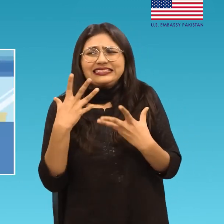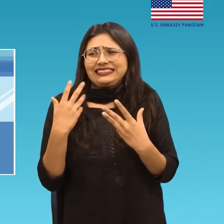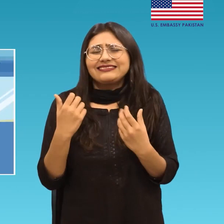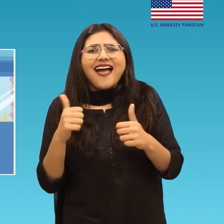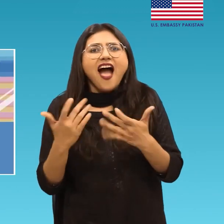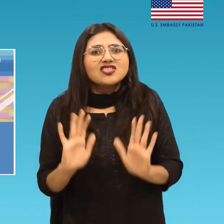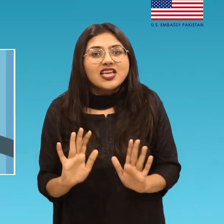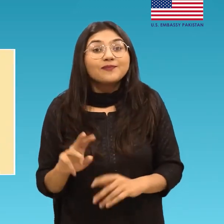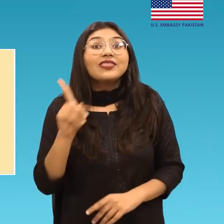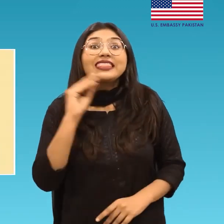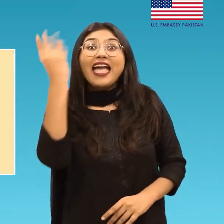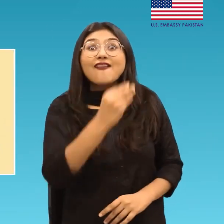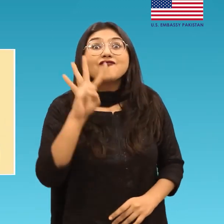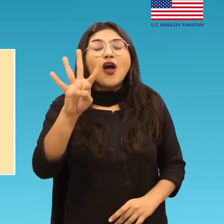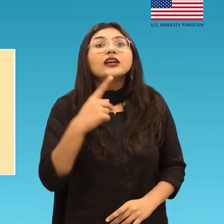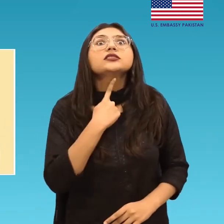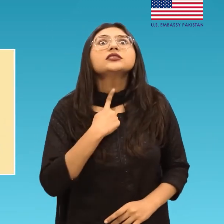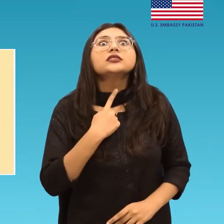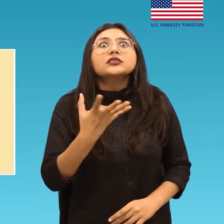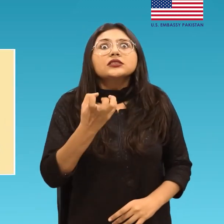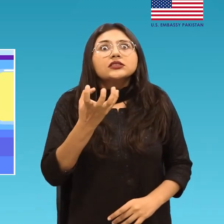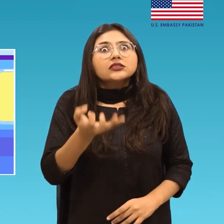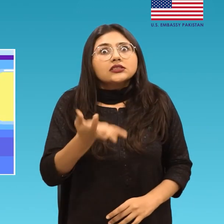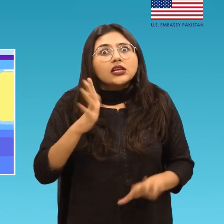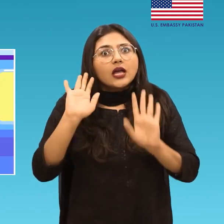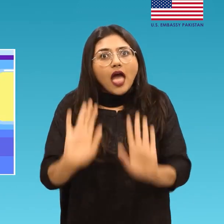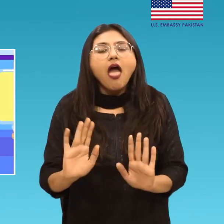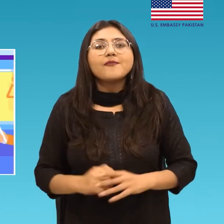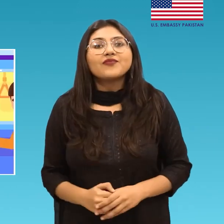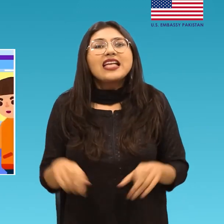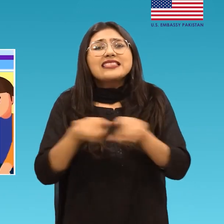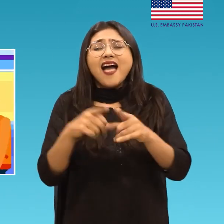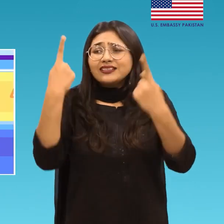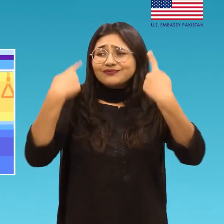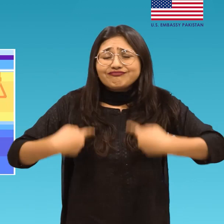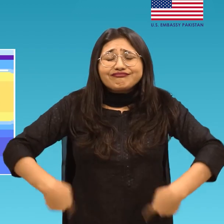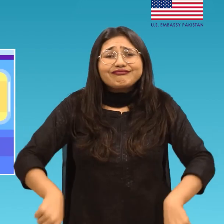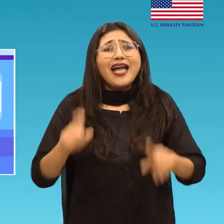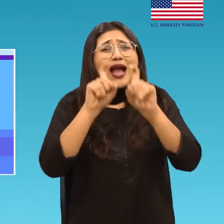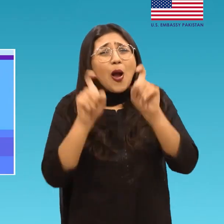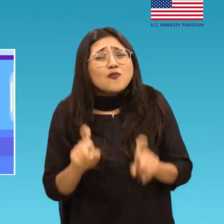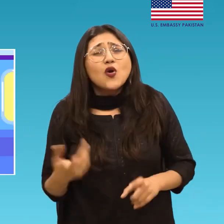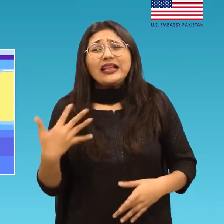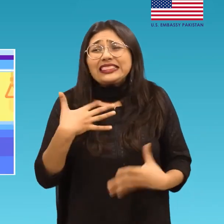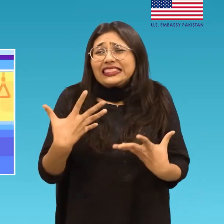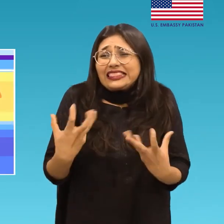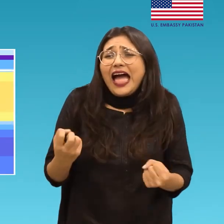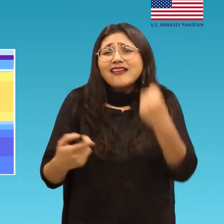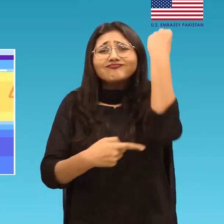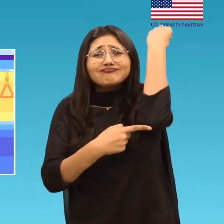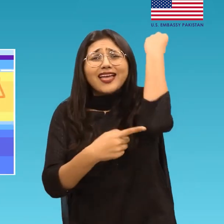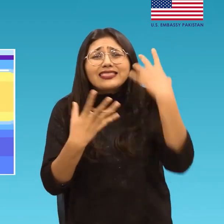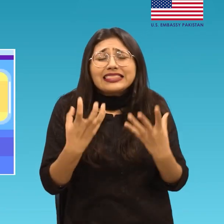in day four throat pain becomes more serious other symptoms like feeling weak and joint pain start to manifest